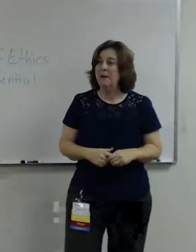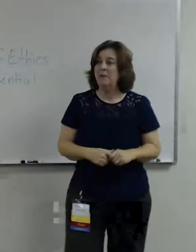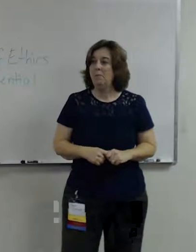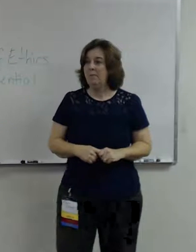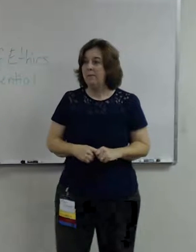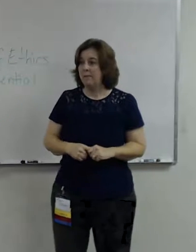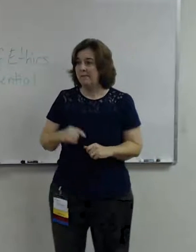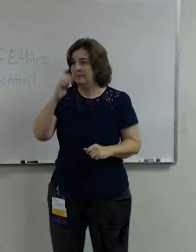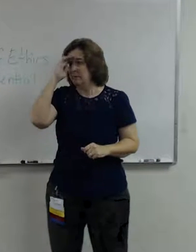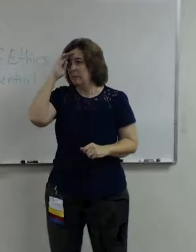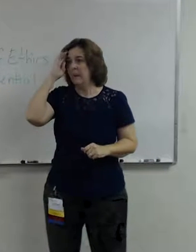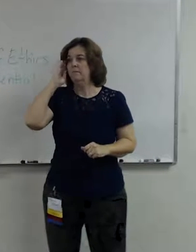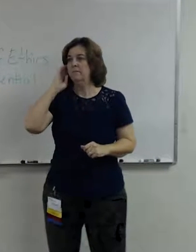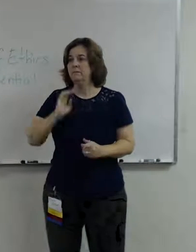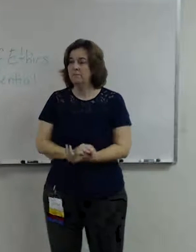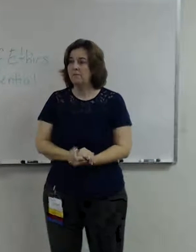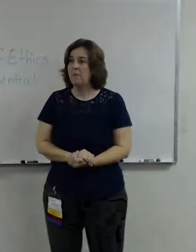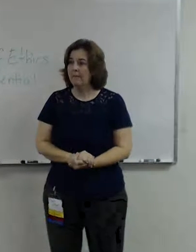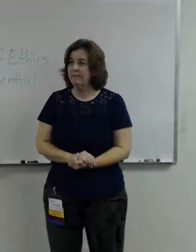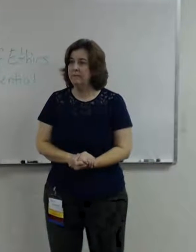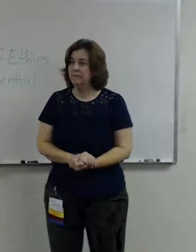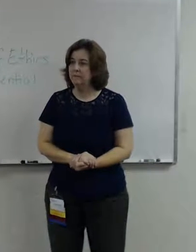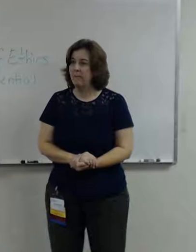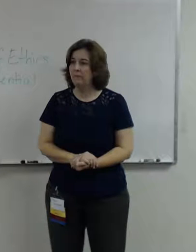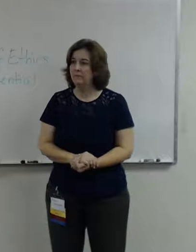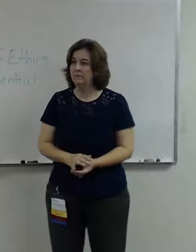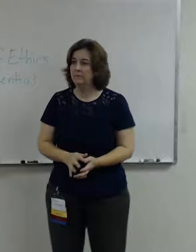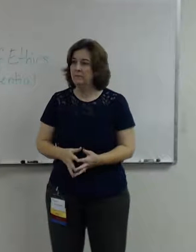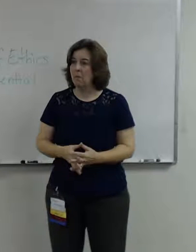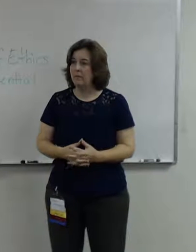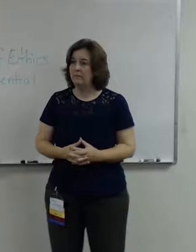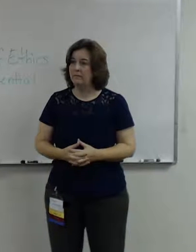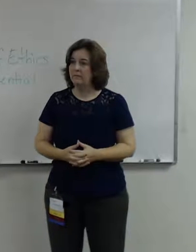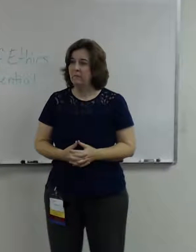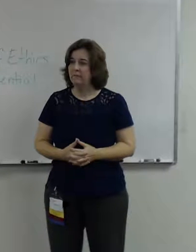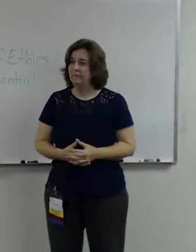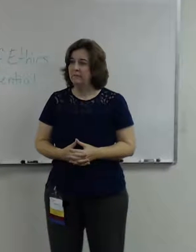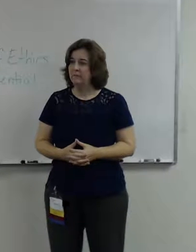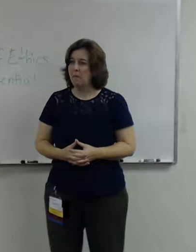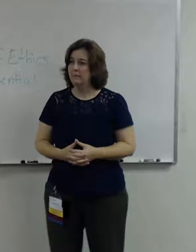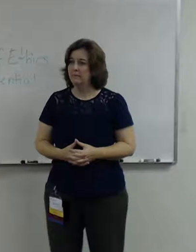to a hospital to visit a friend. Had a professional interpreter.